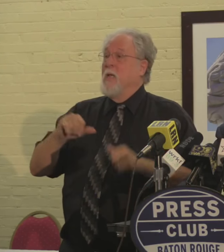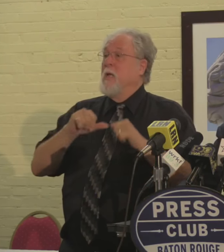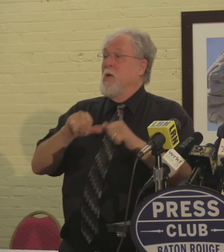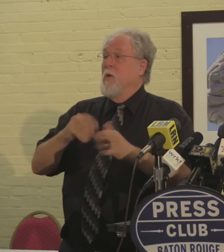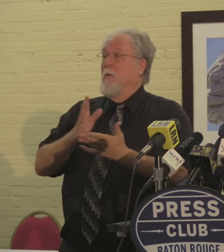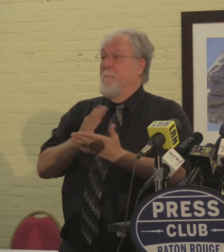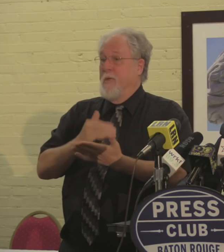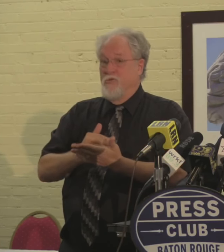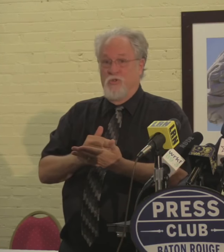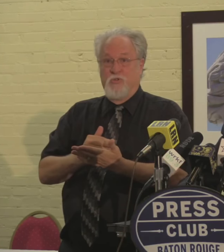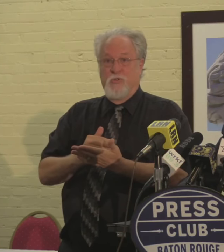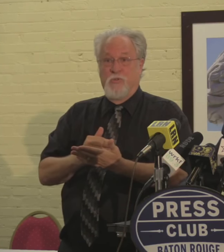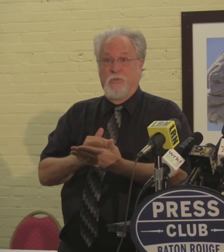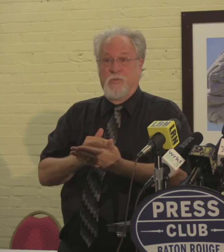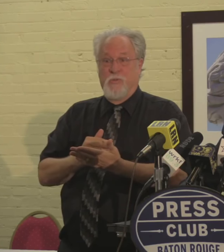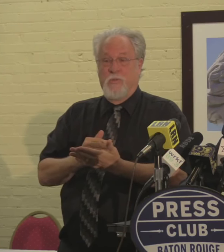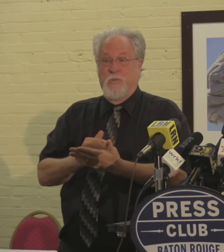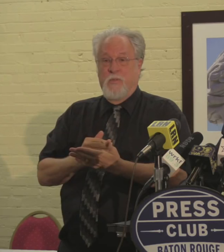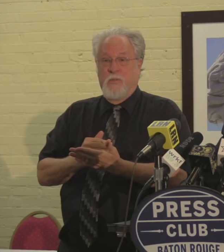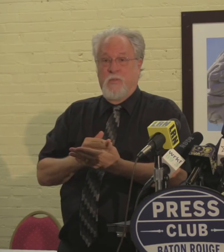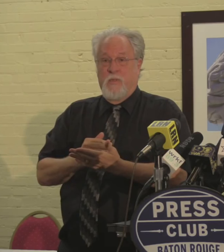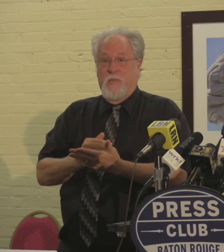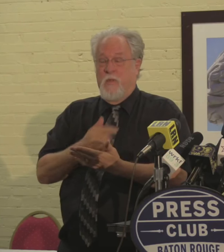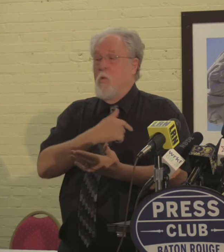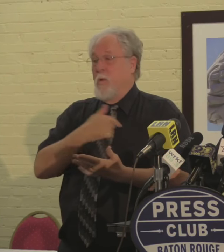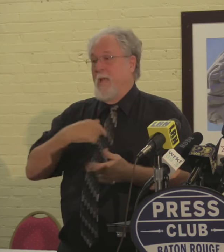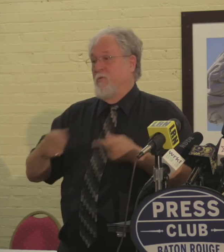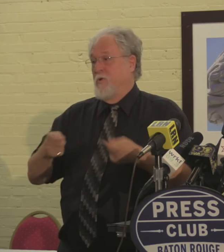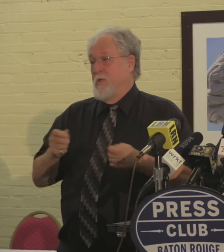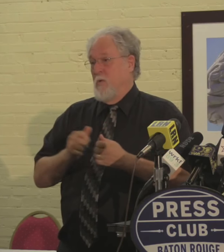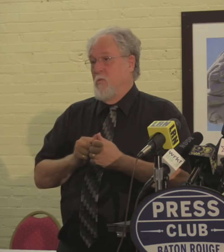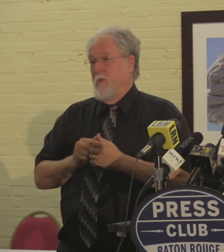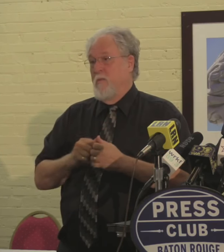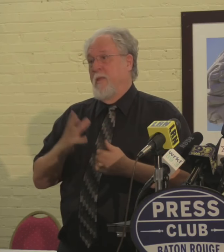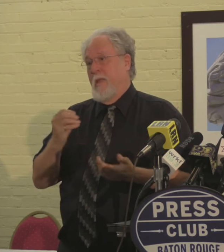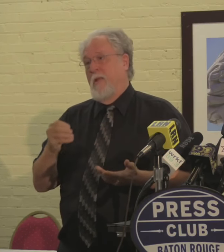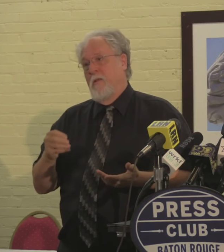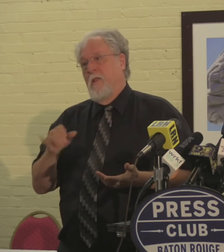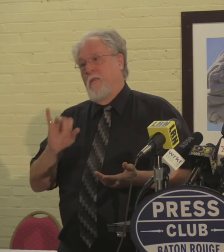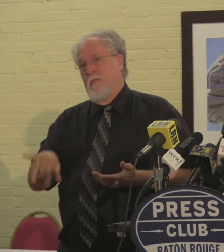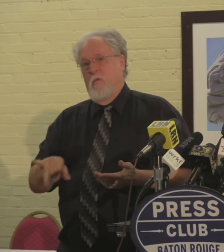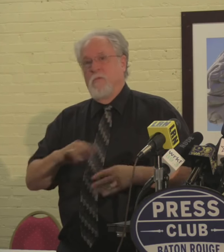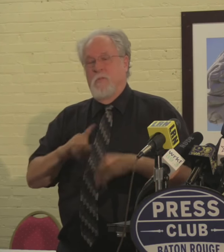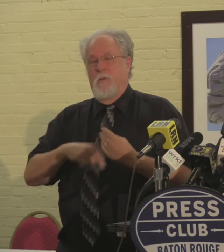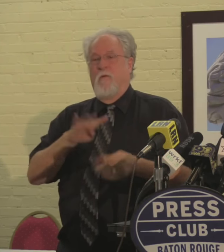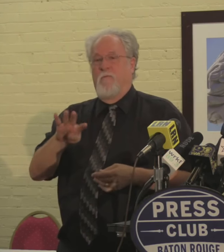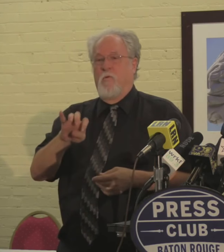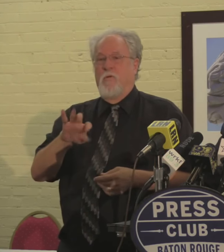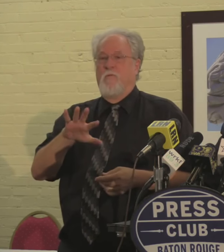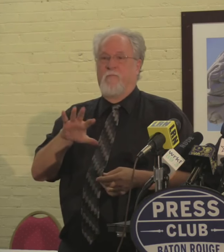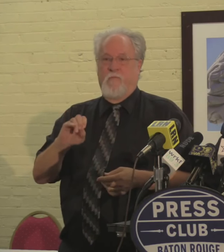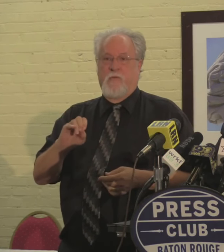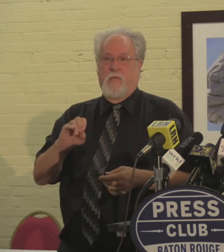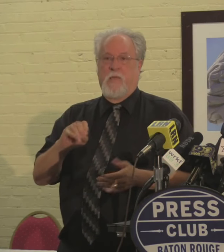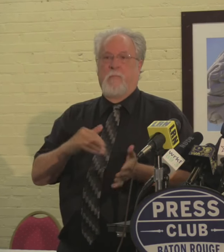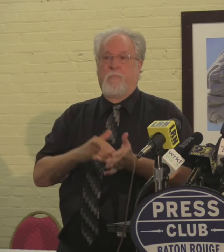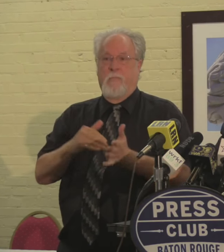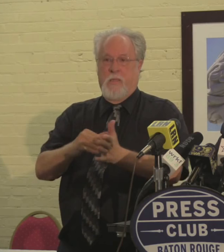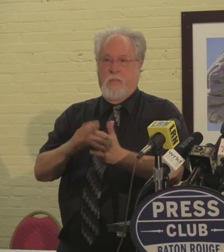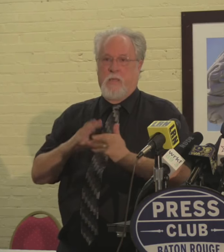budget items that we have to deal with. And again, those items are about $450